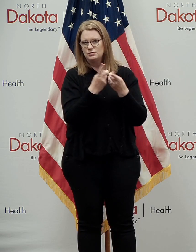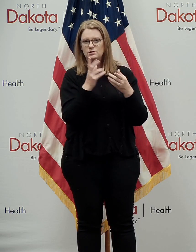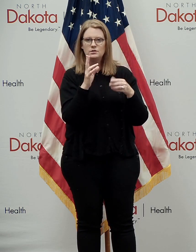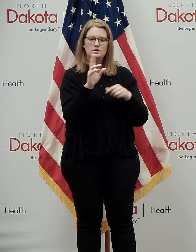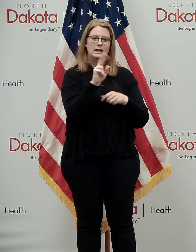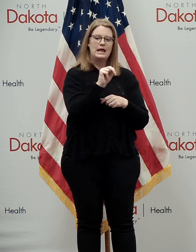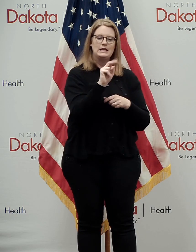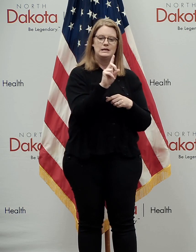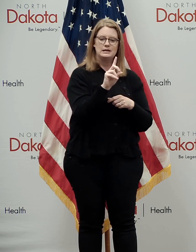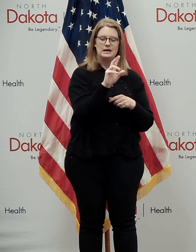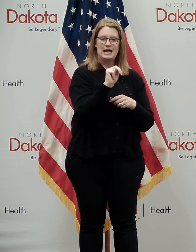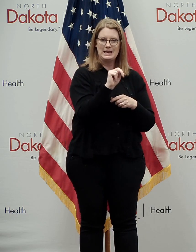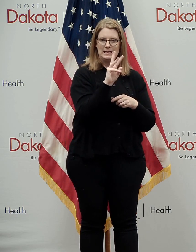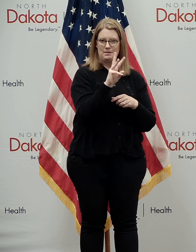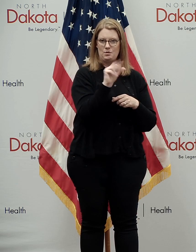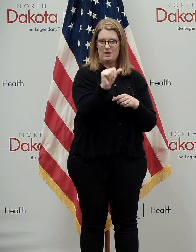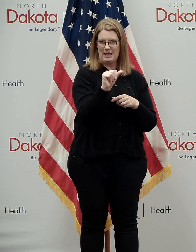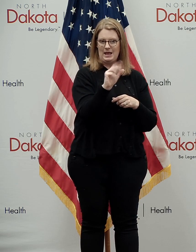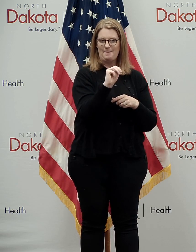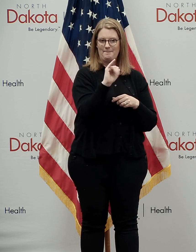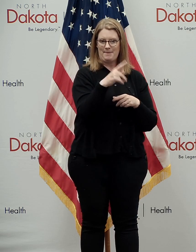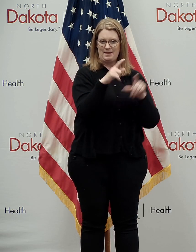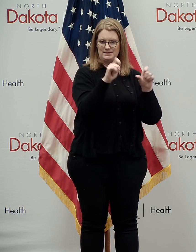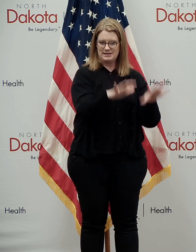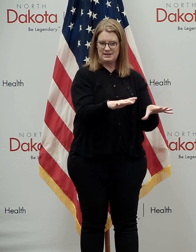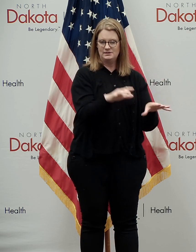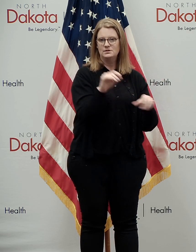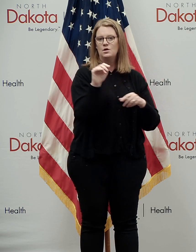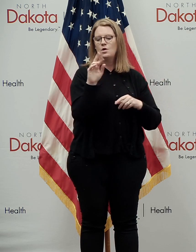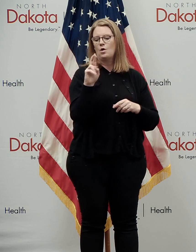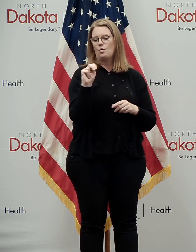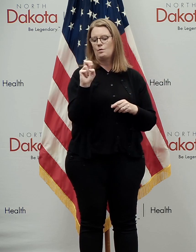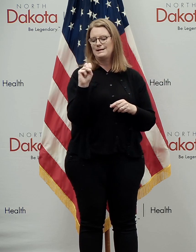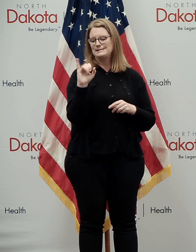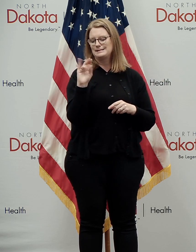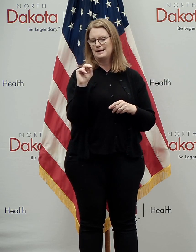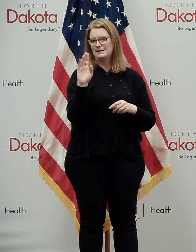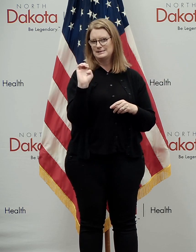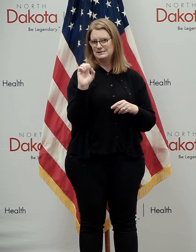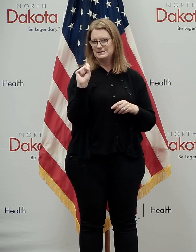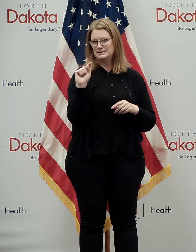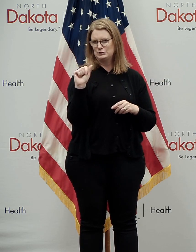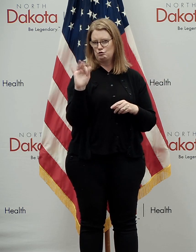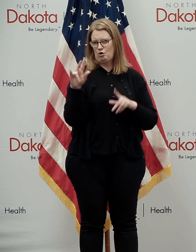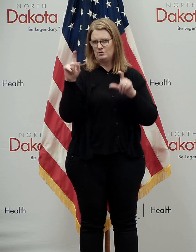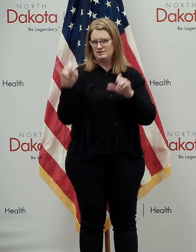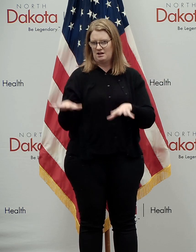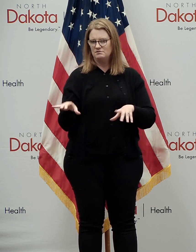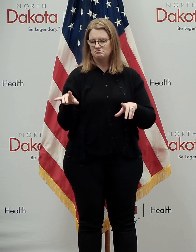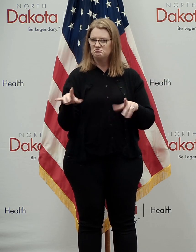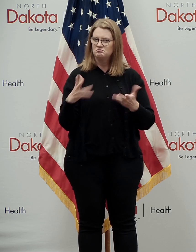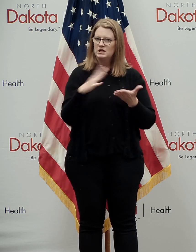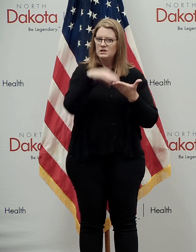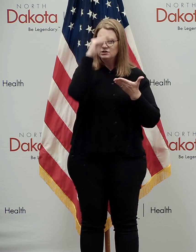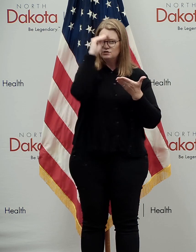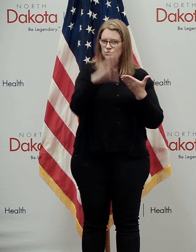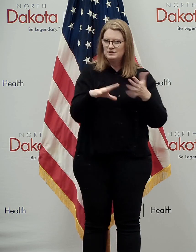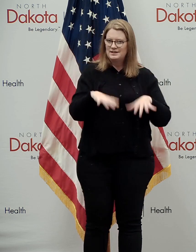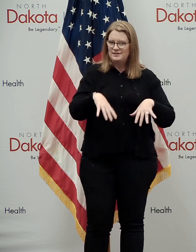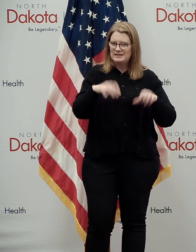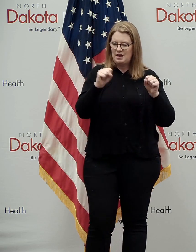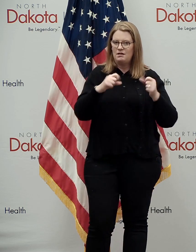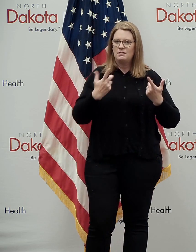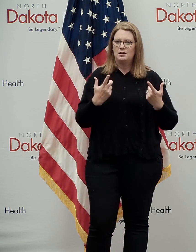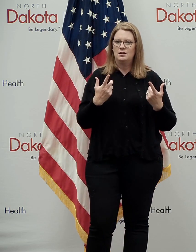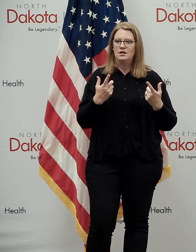either NWEA MAP test or what's called a Renaissance STAR test. And so our students have taken that, and that